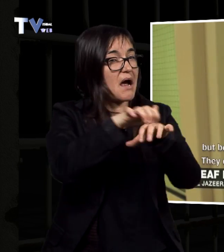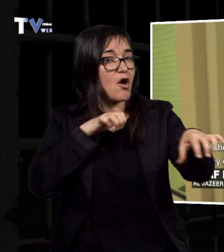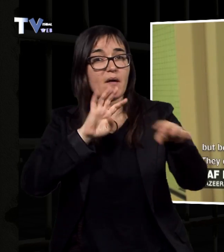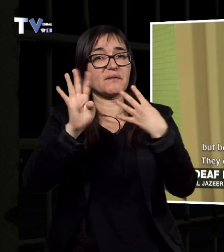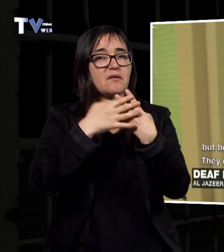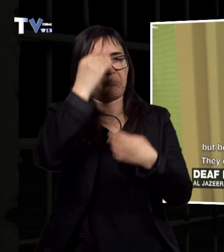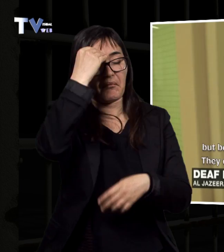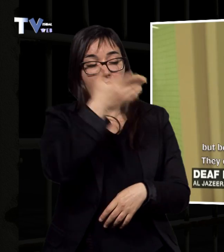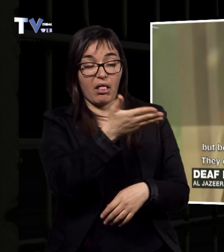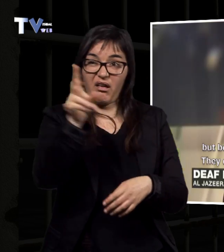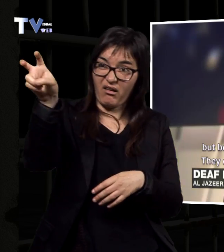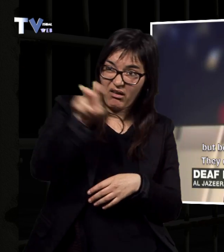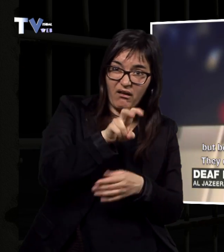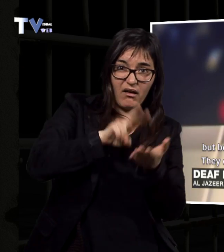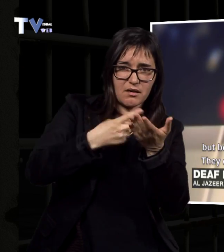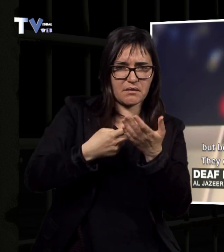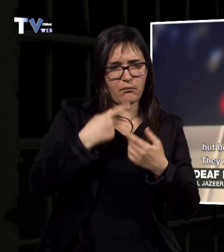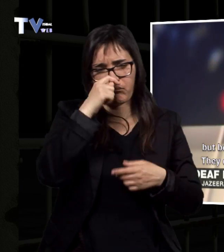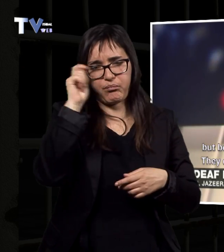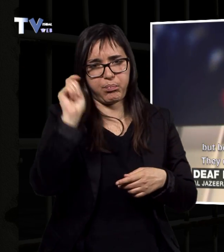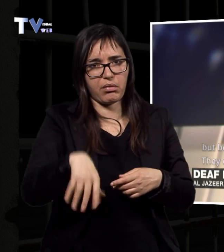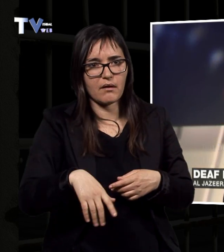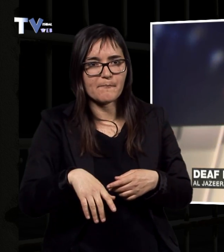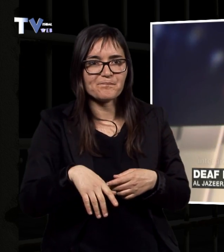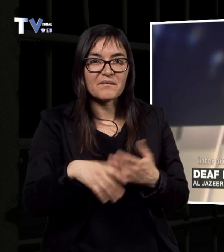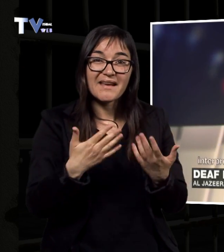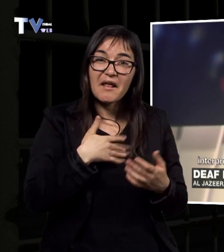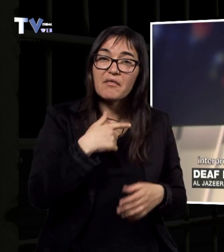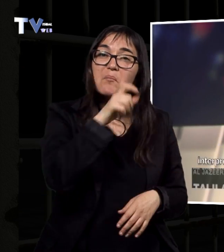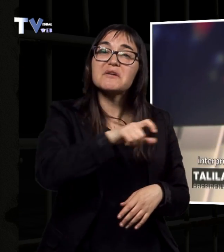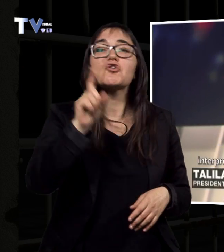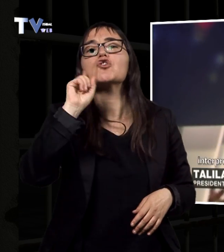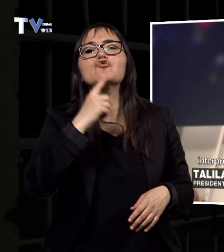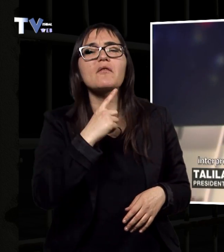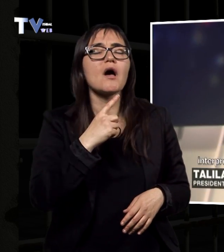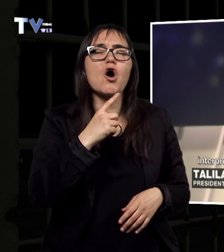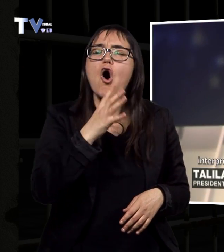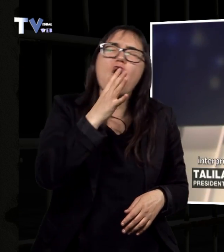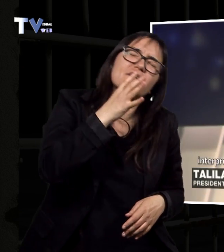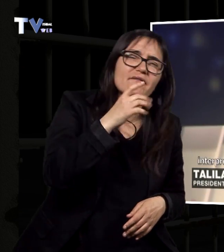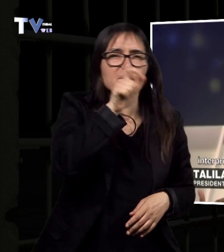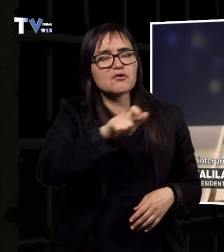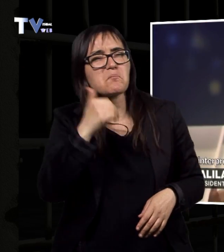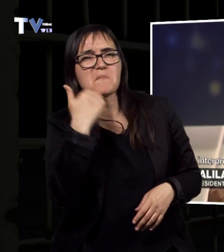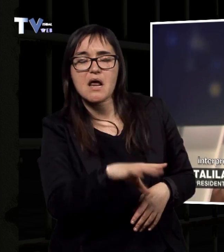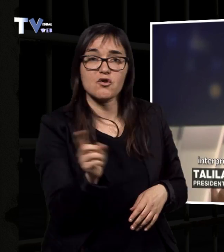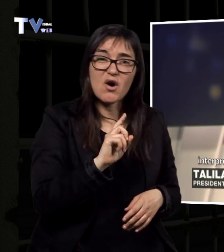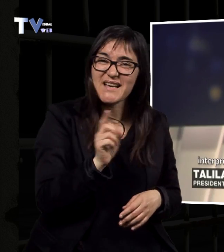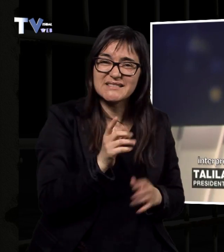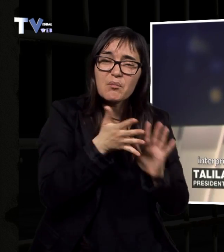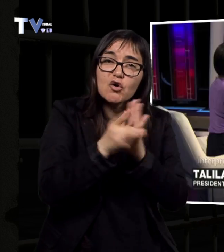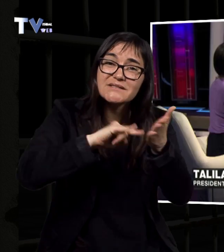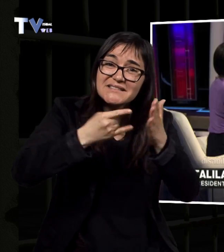the entire system failed them. They didn't have interpreters at the time of interrogation. They didn't have interpreters during court, and so on and so forth. And so we find that